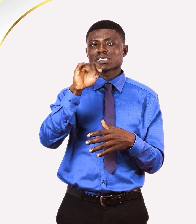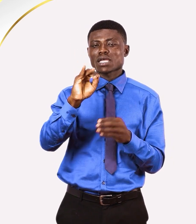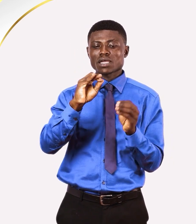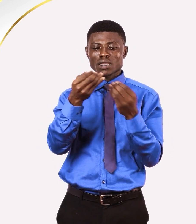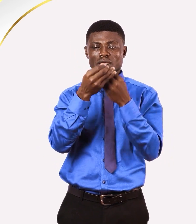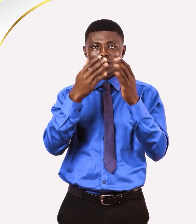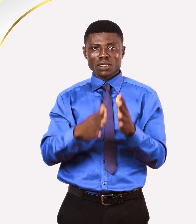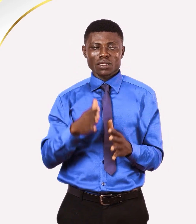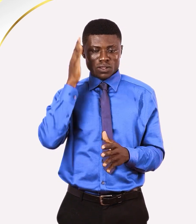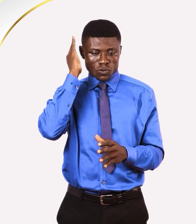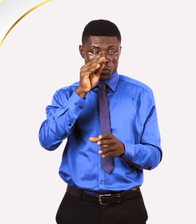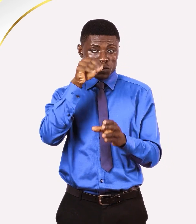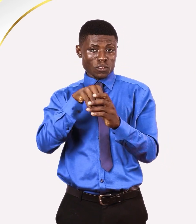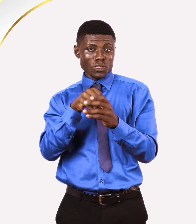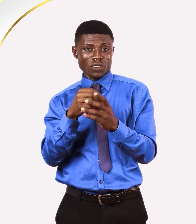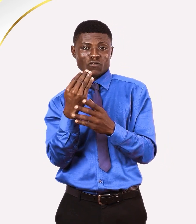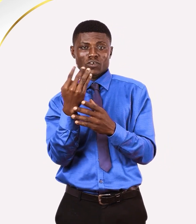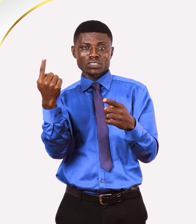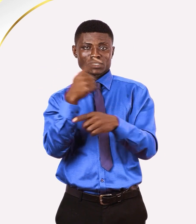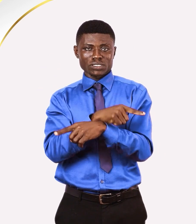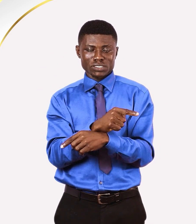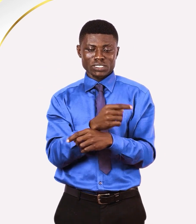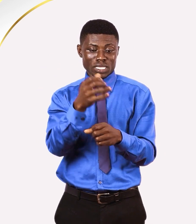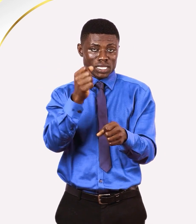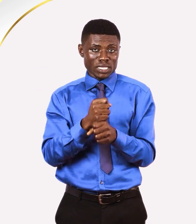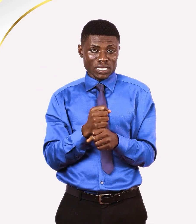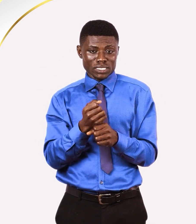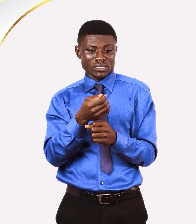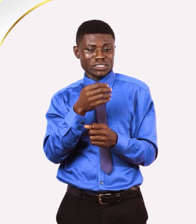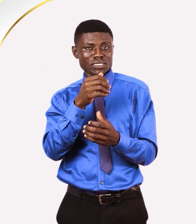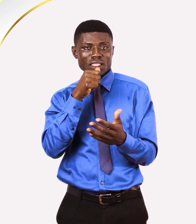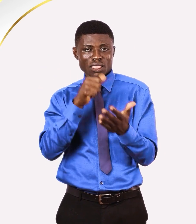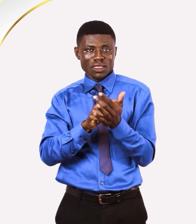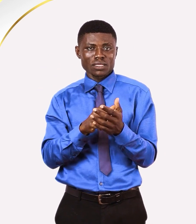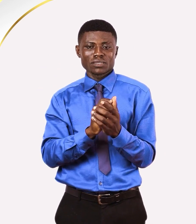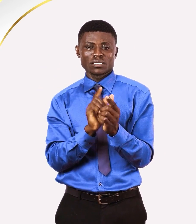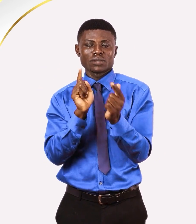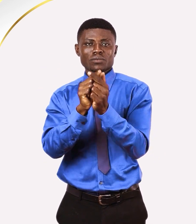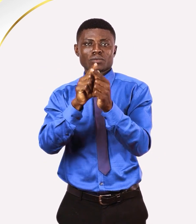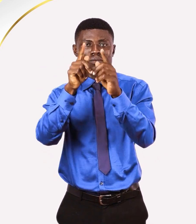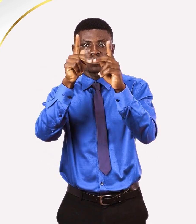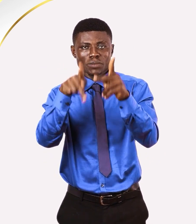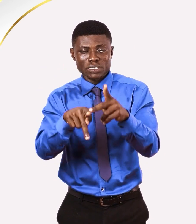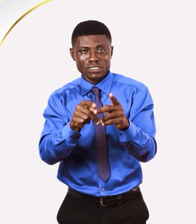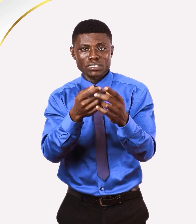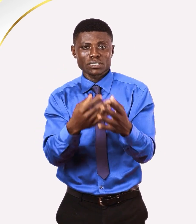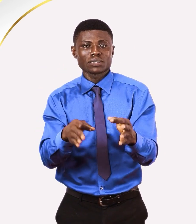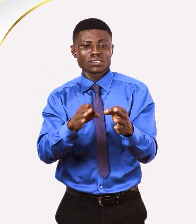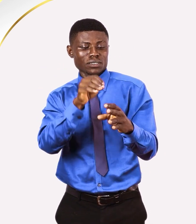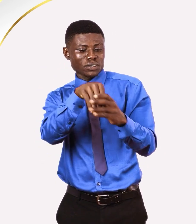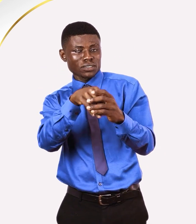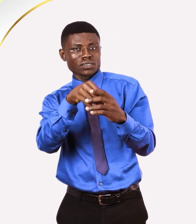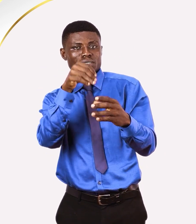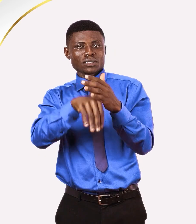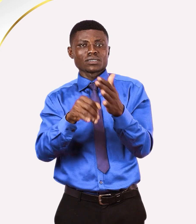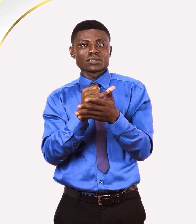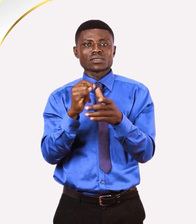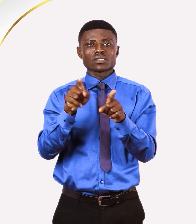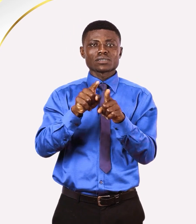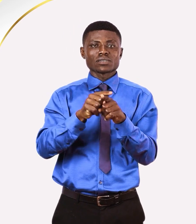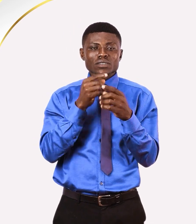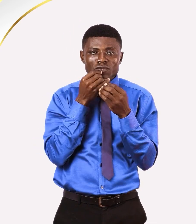RTI officer shall, within 14 days of receiving the request, engage the relevant persons within